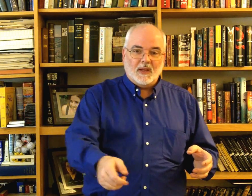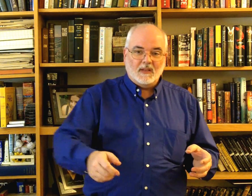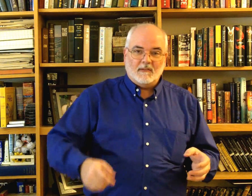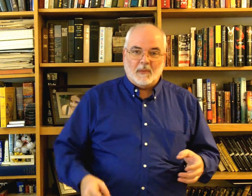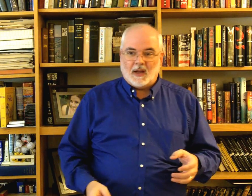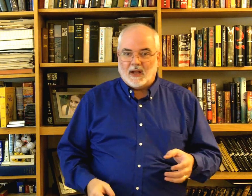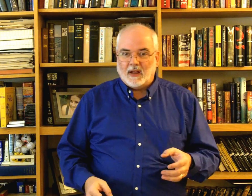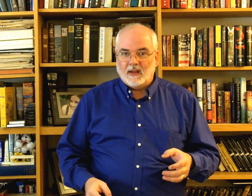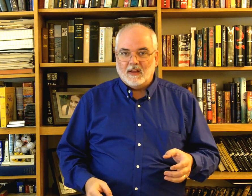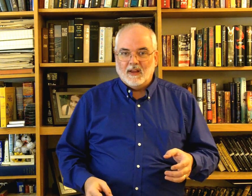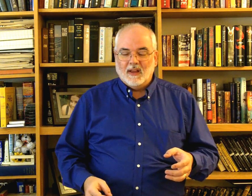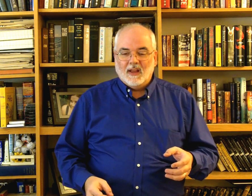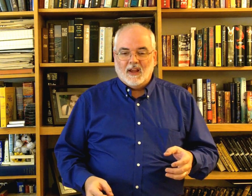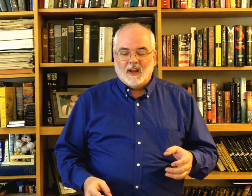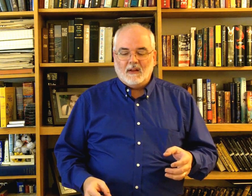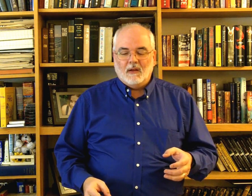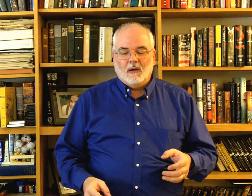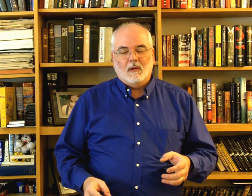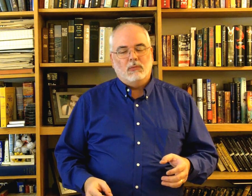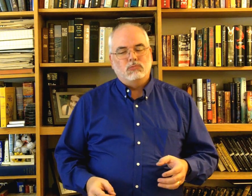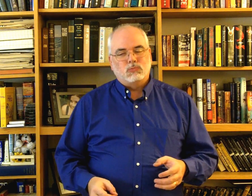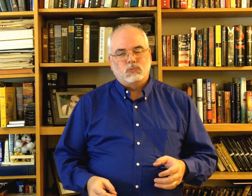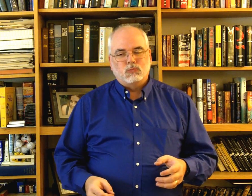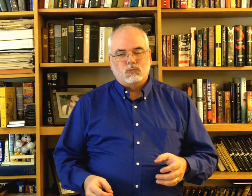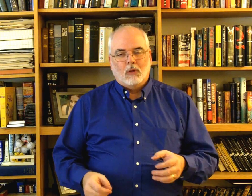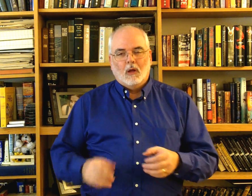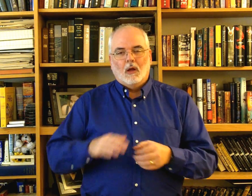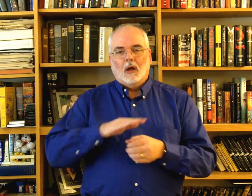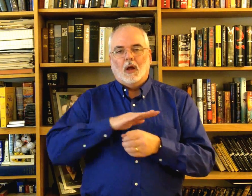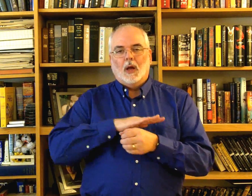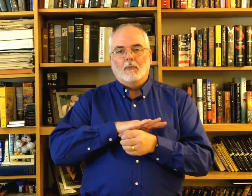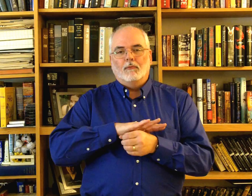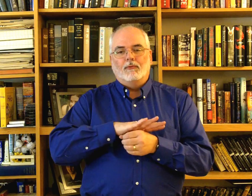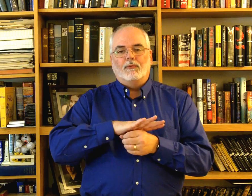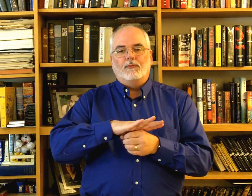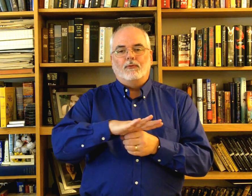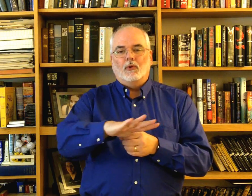piece of pie and you go, I'm full.